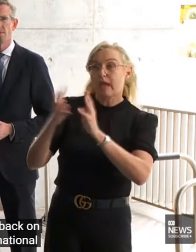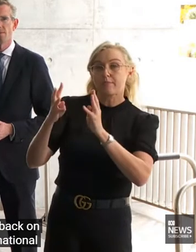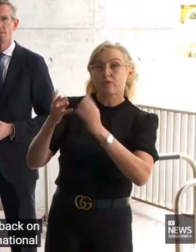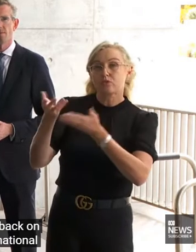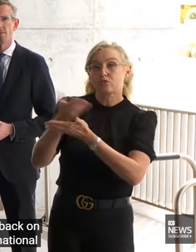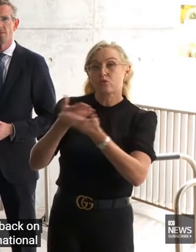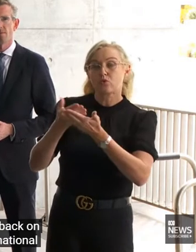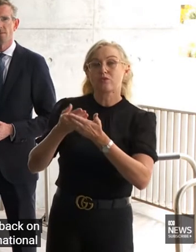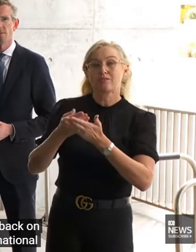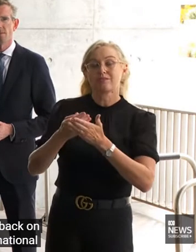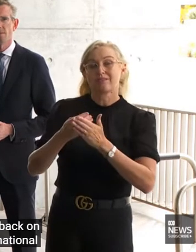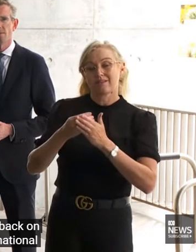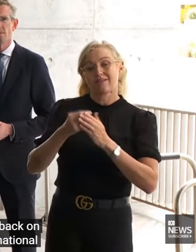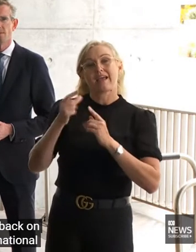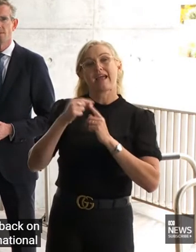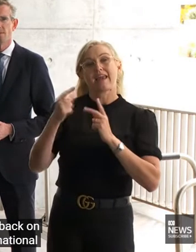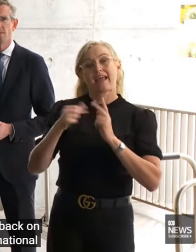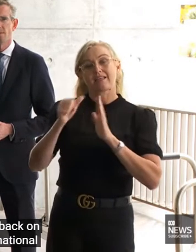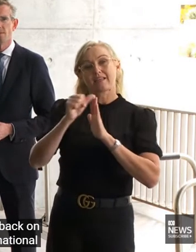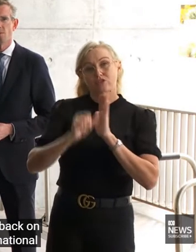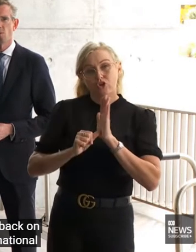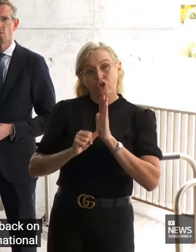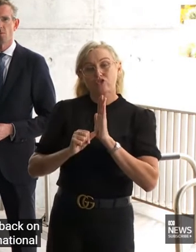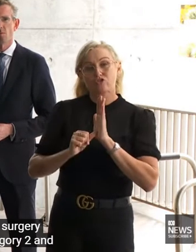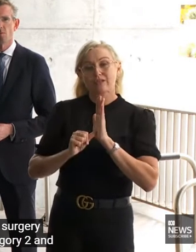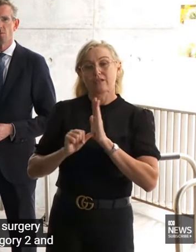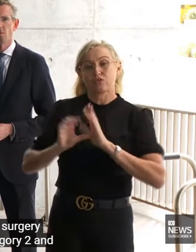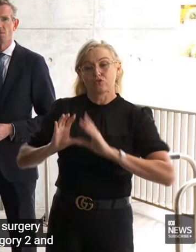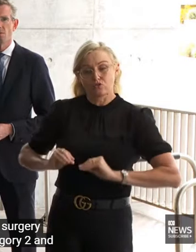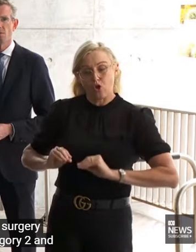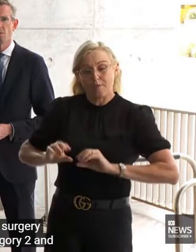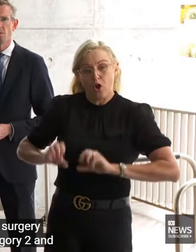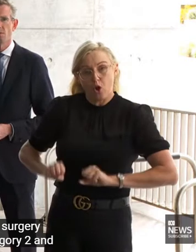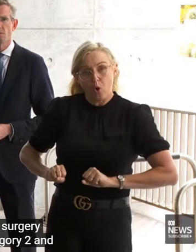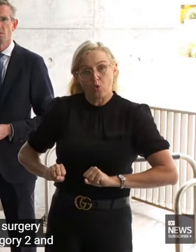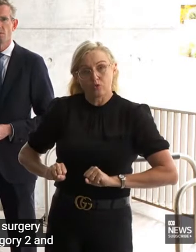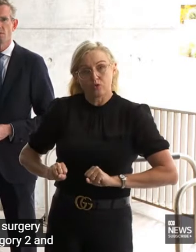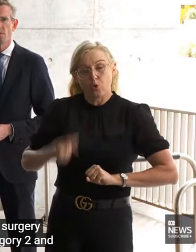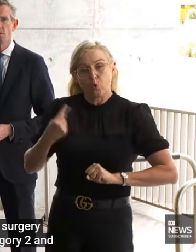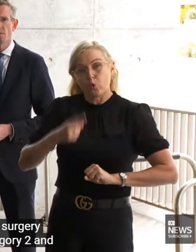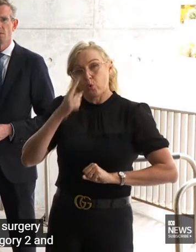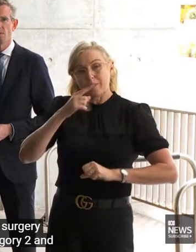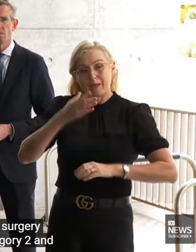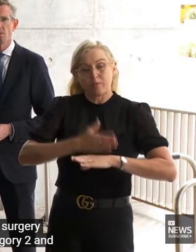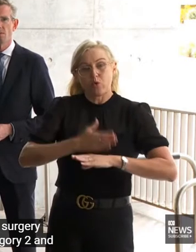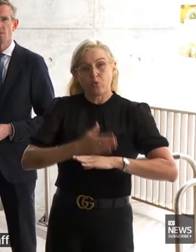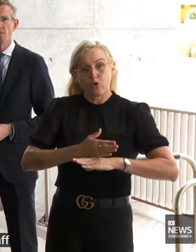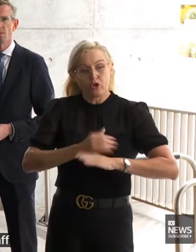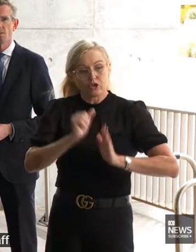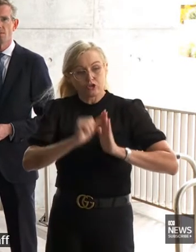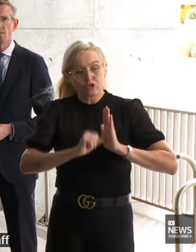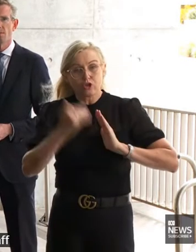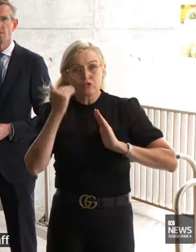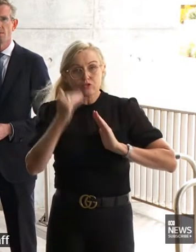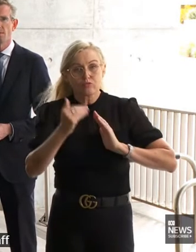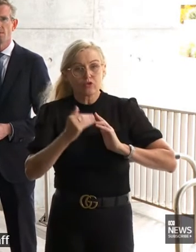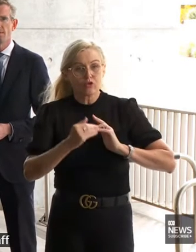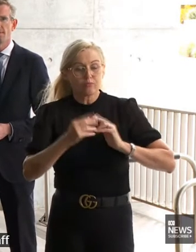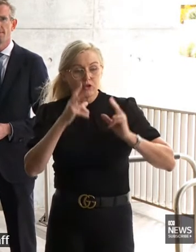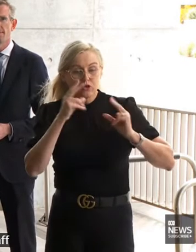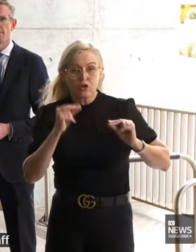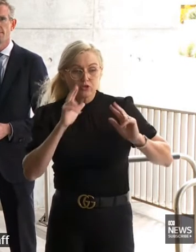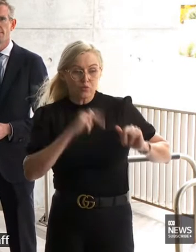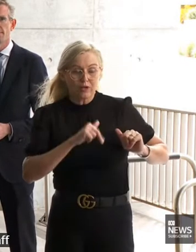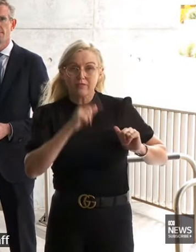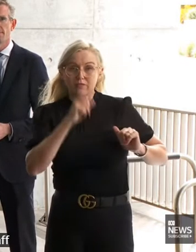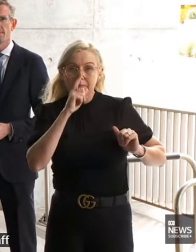The elective surgery, Category 3, some Category 2, and so we had staff available to do the medical side. We also had fabulous staff, people